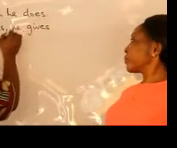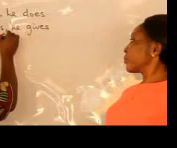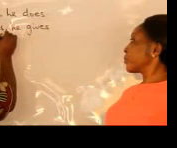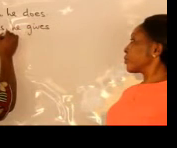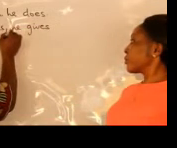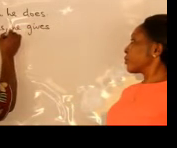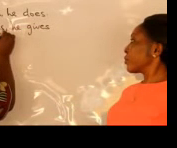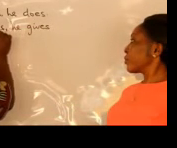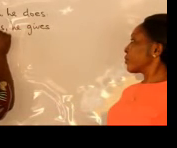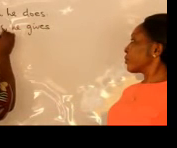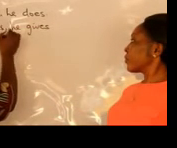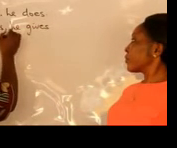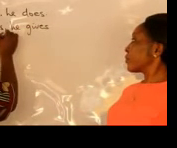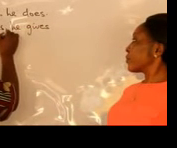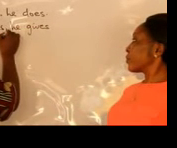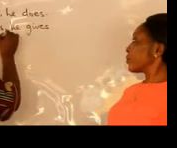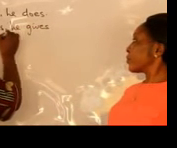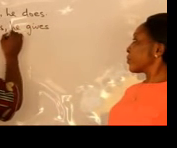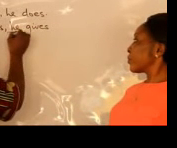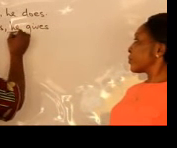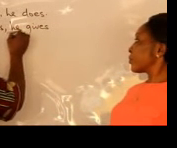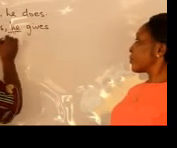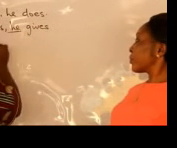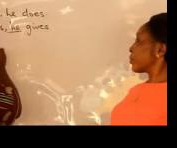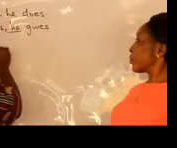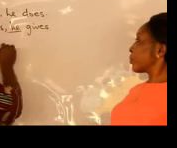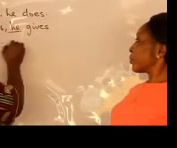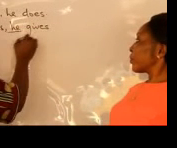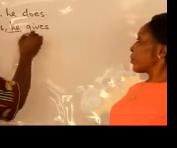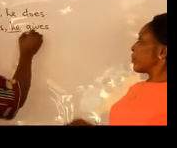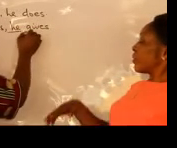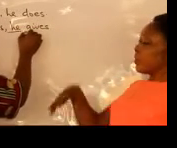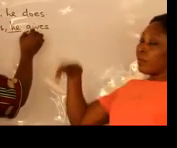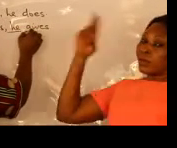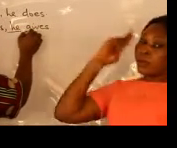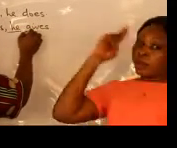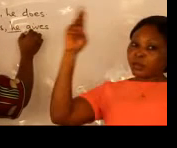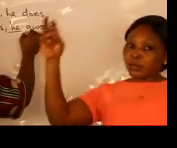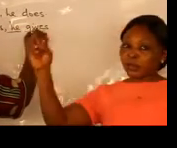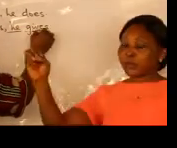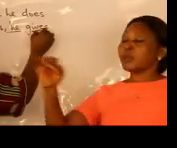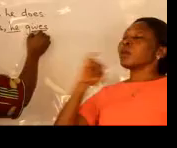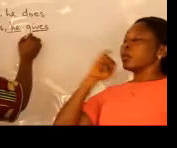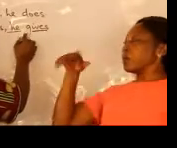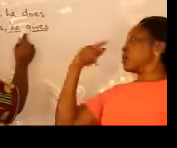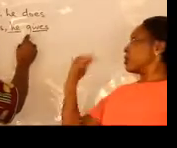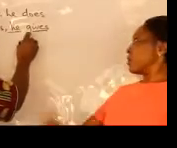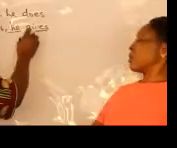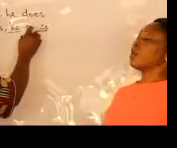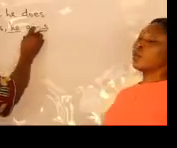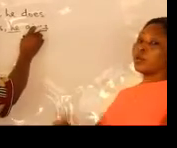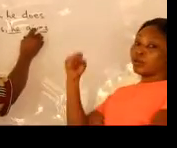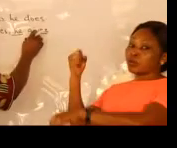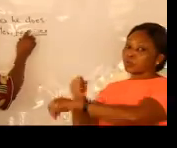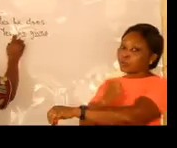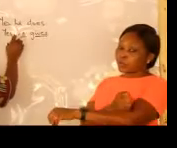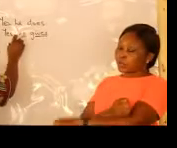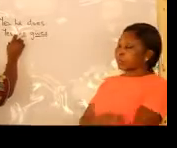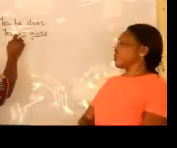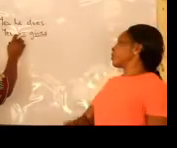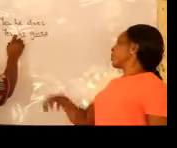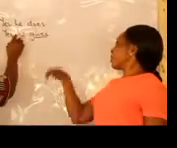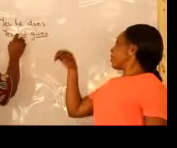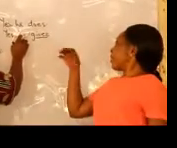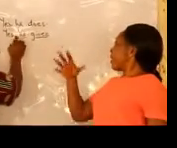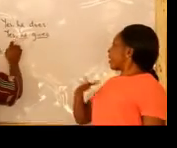Look at this. This is the subject of this sentence, and this is the predicate. It's telling you what